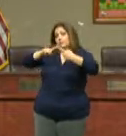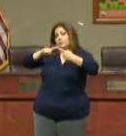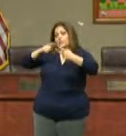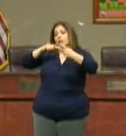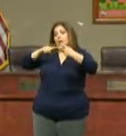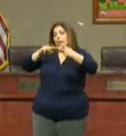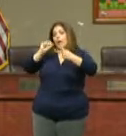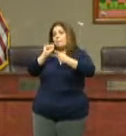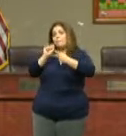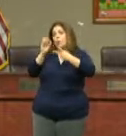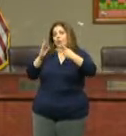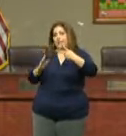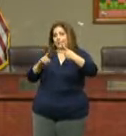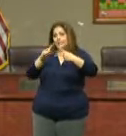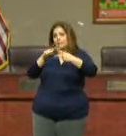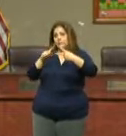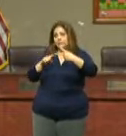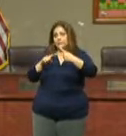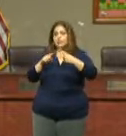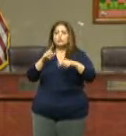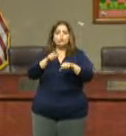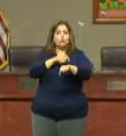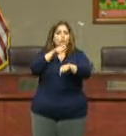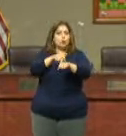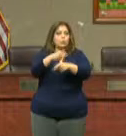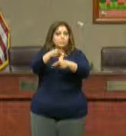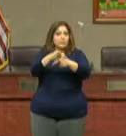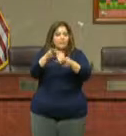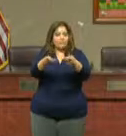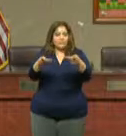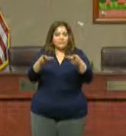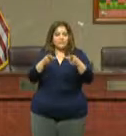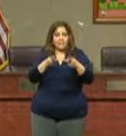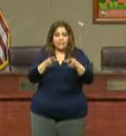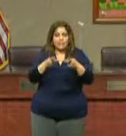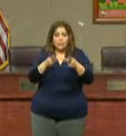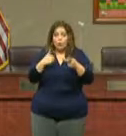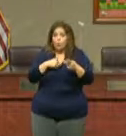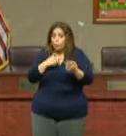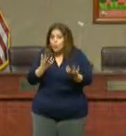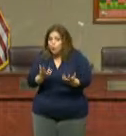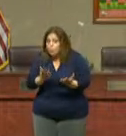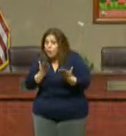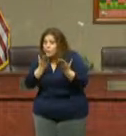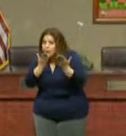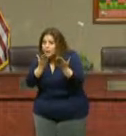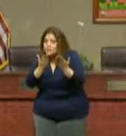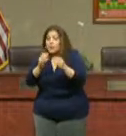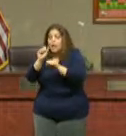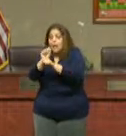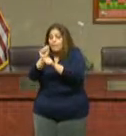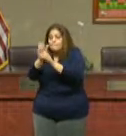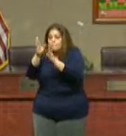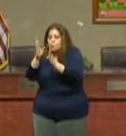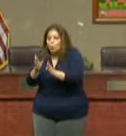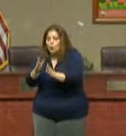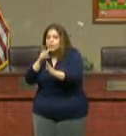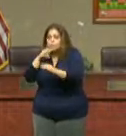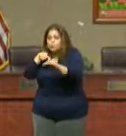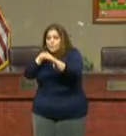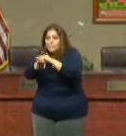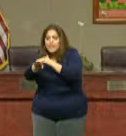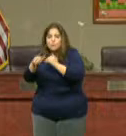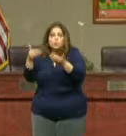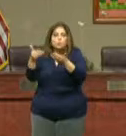is our recommendation for long-term care facilities, vaccinate your employees, vaccinate new employees that come into